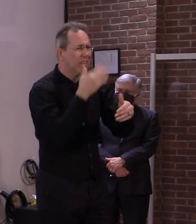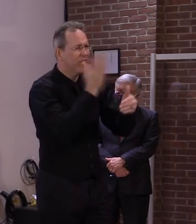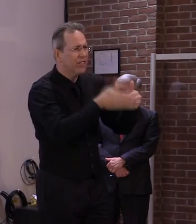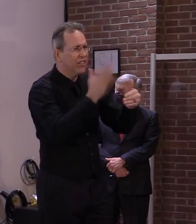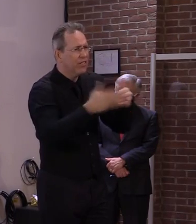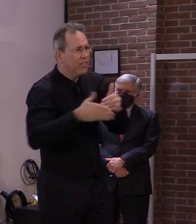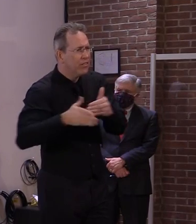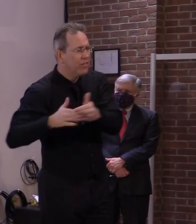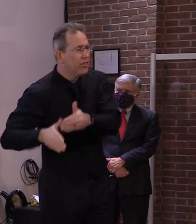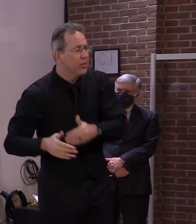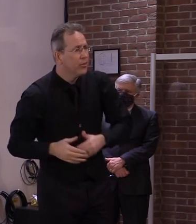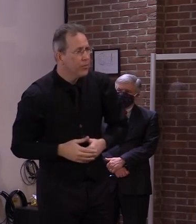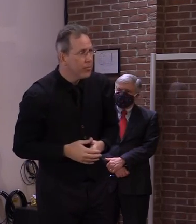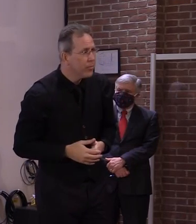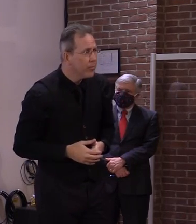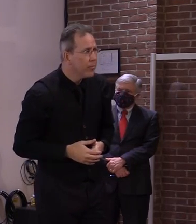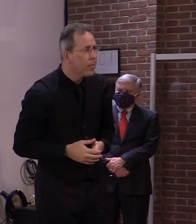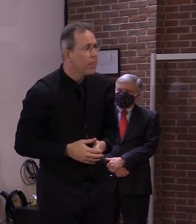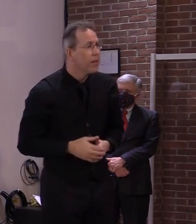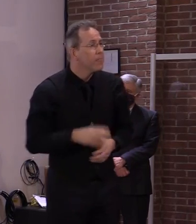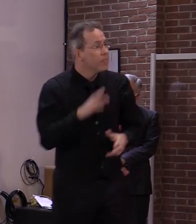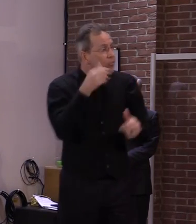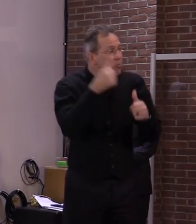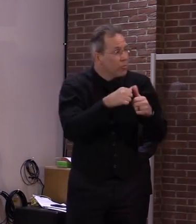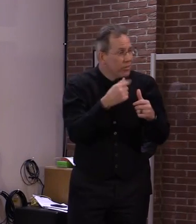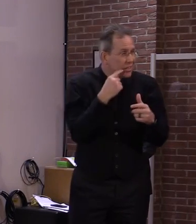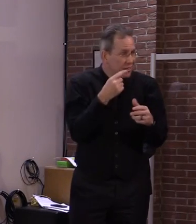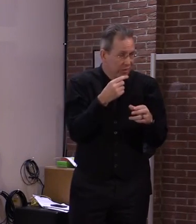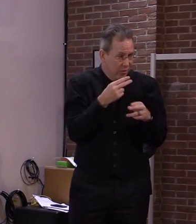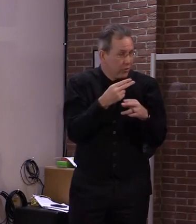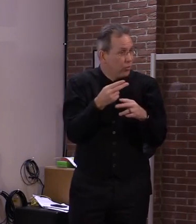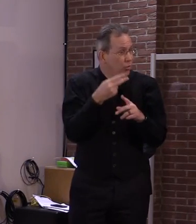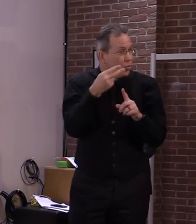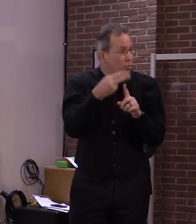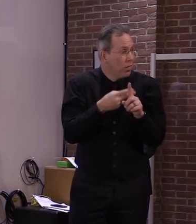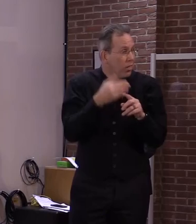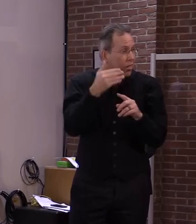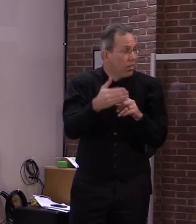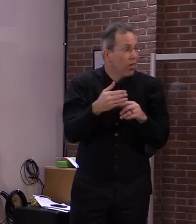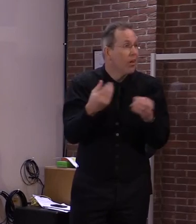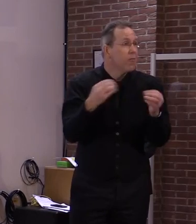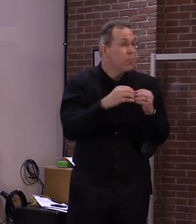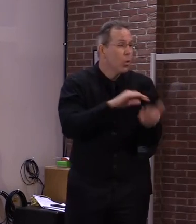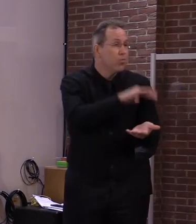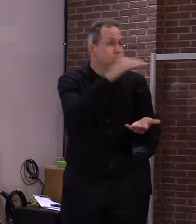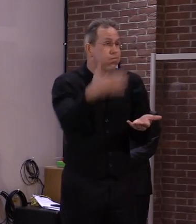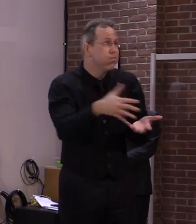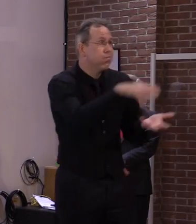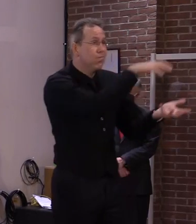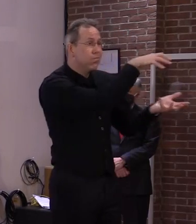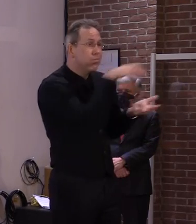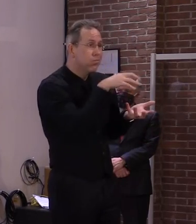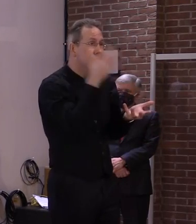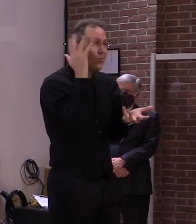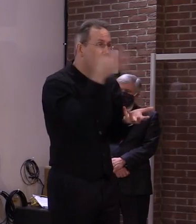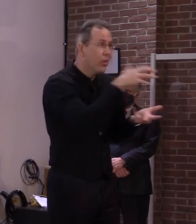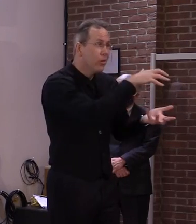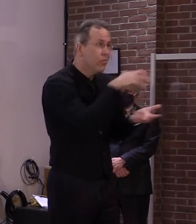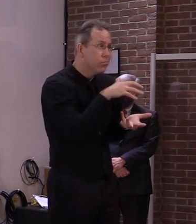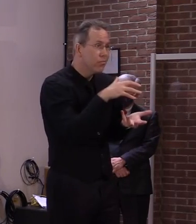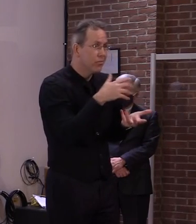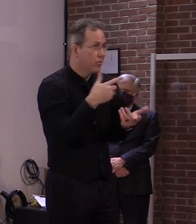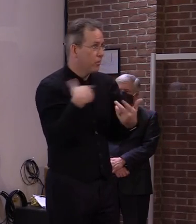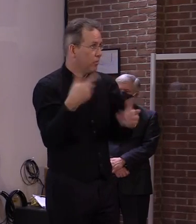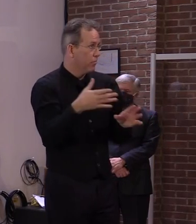2 months now that we've had the vaccine. So think about the 10 months previous or the 9 months previous that we